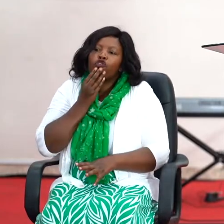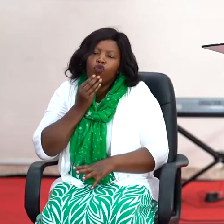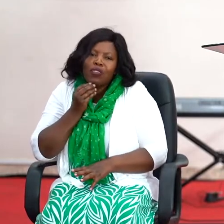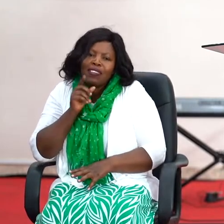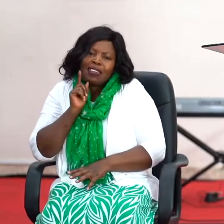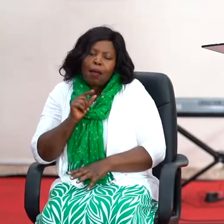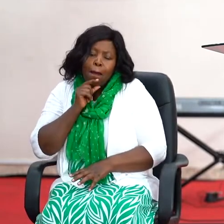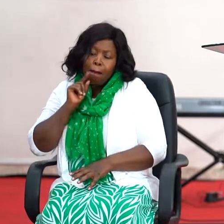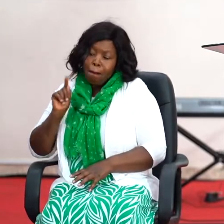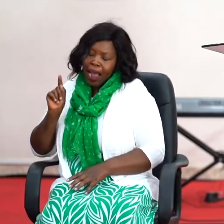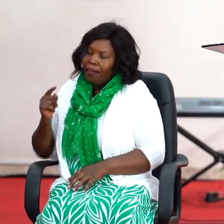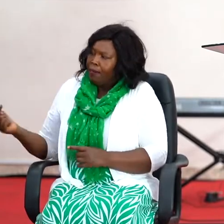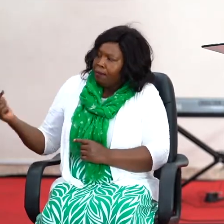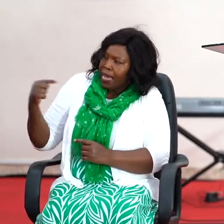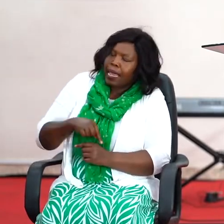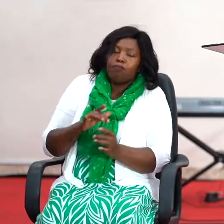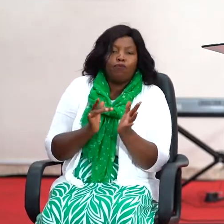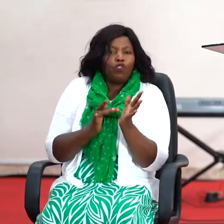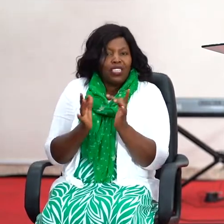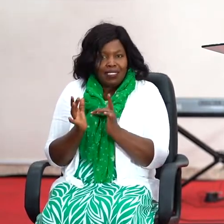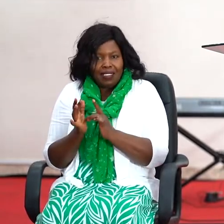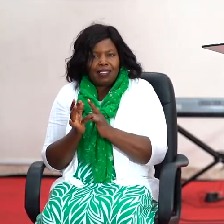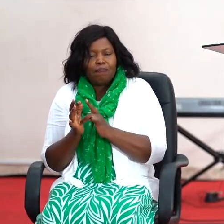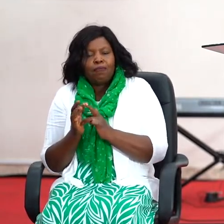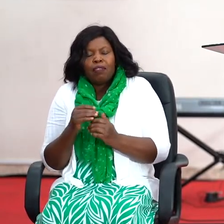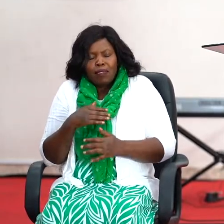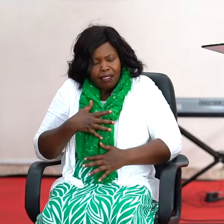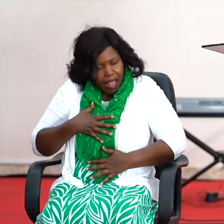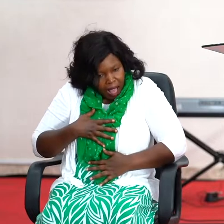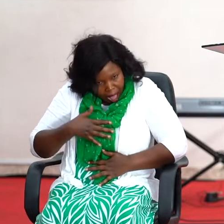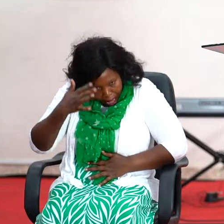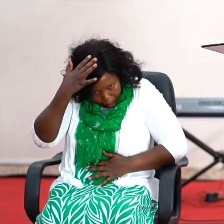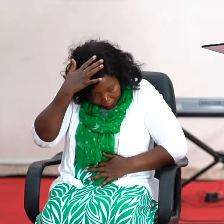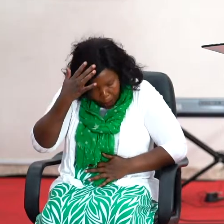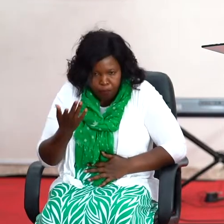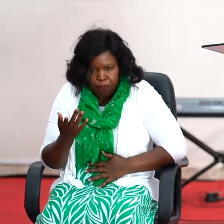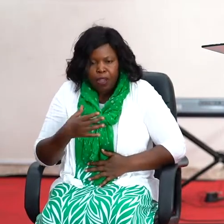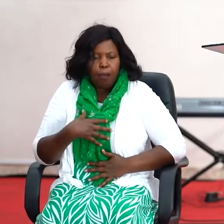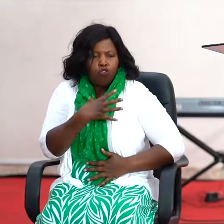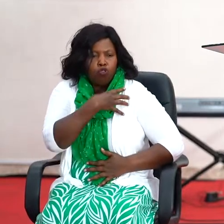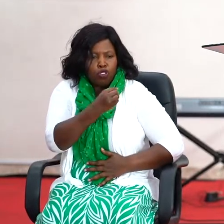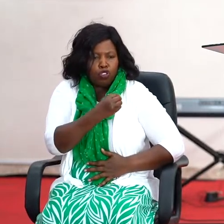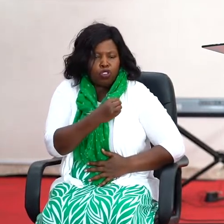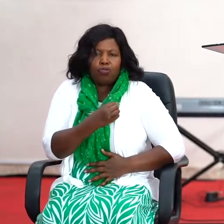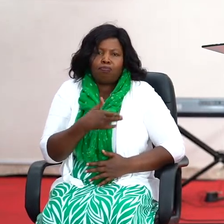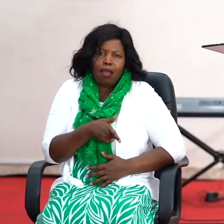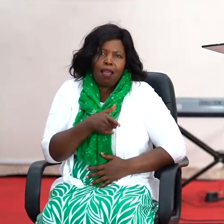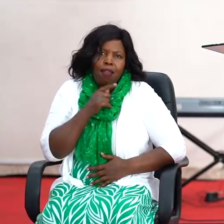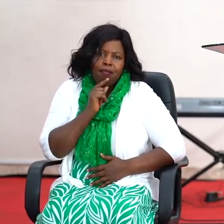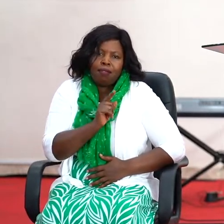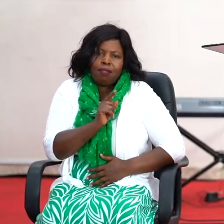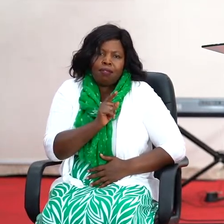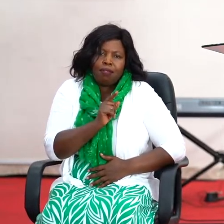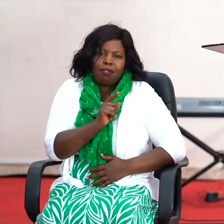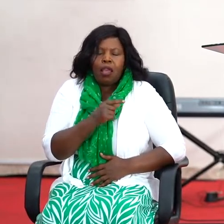man, he came to Jesus. He was a humble man. He was a wealthy man, he was a centurion, but he